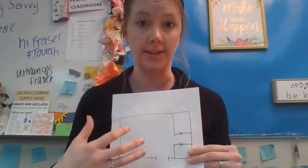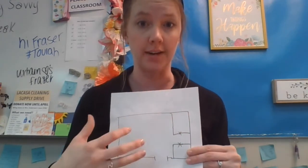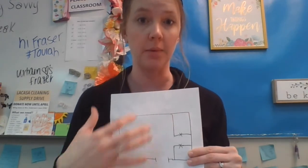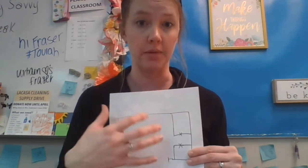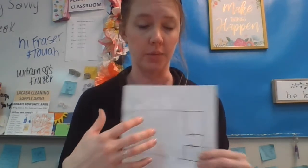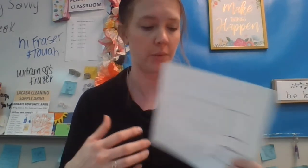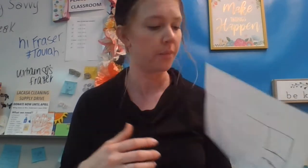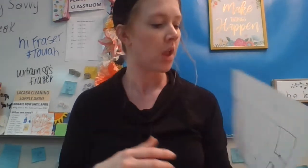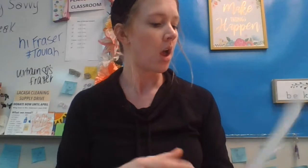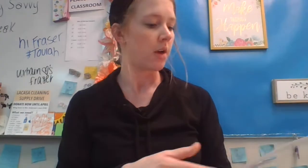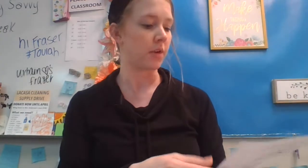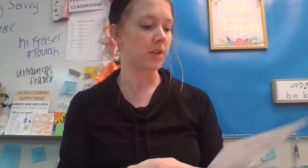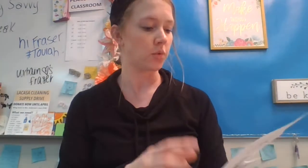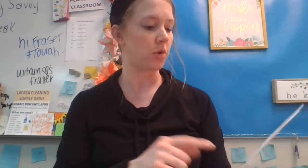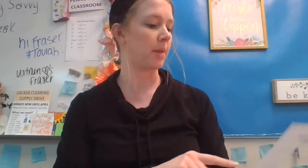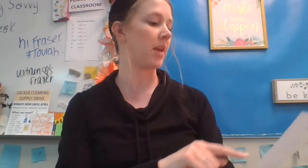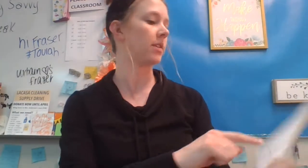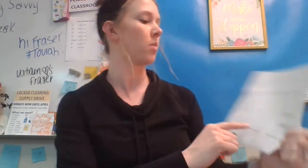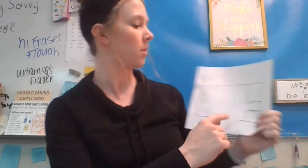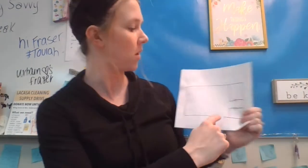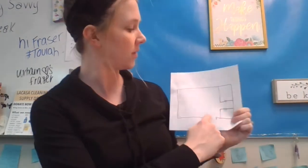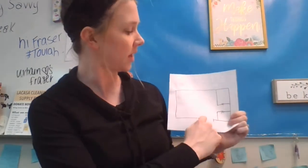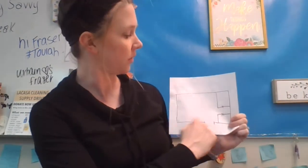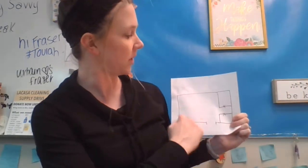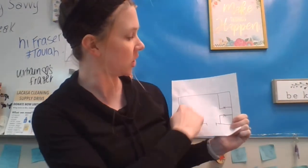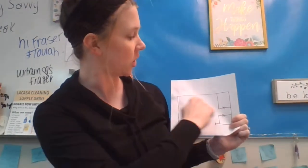setup of the room. For this room, it makes most sense for me to go